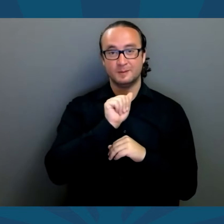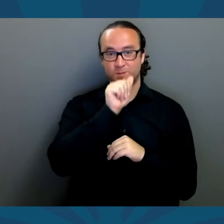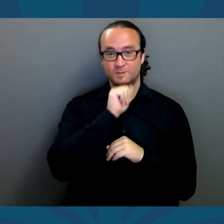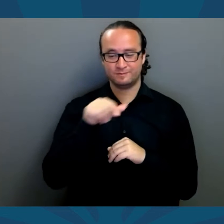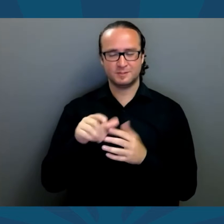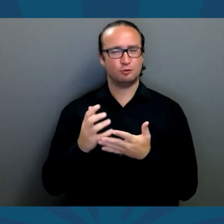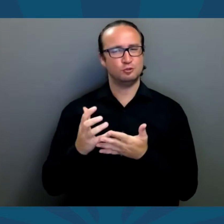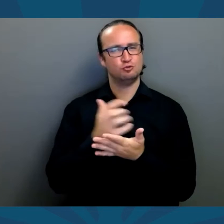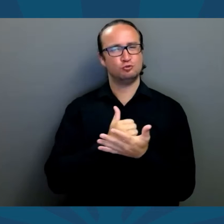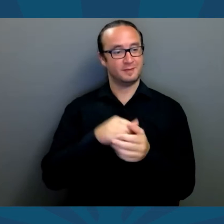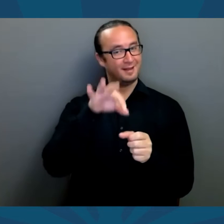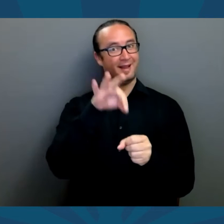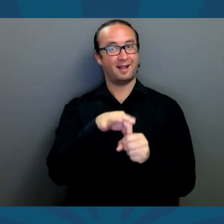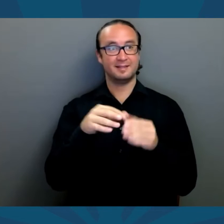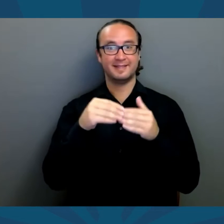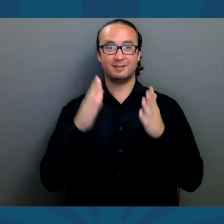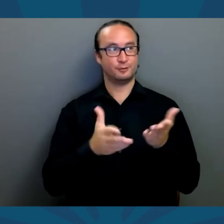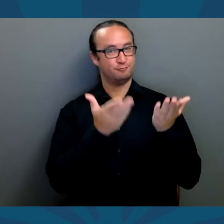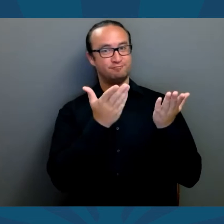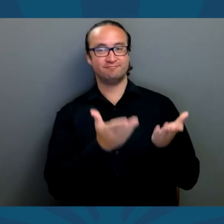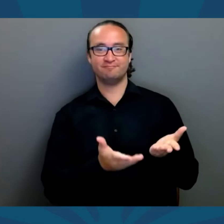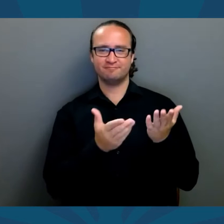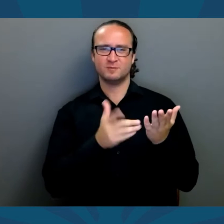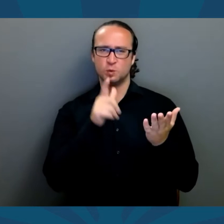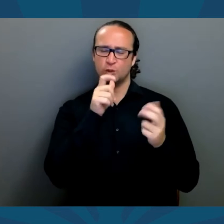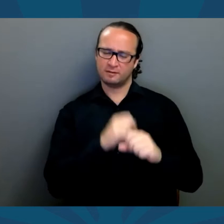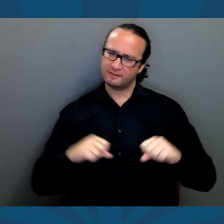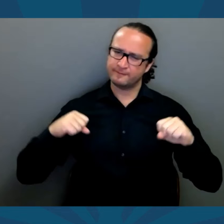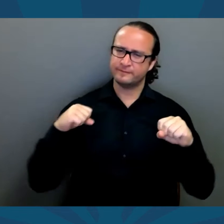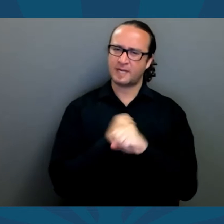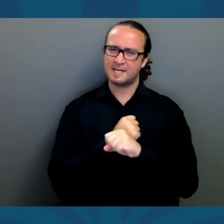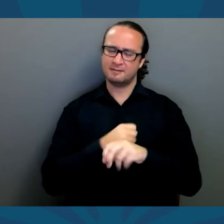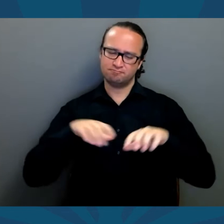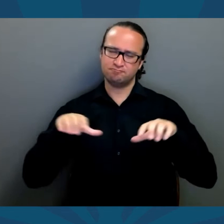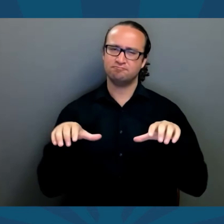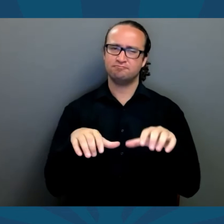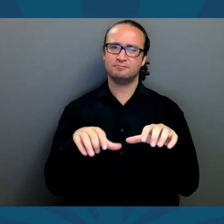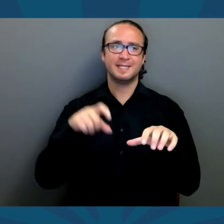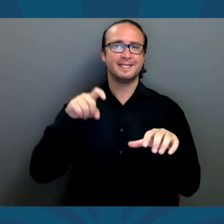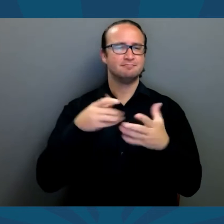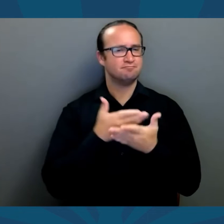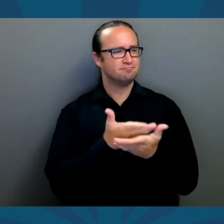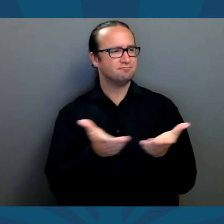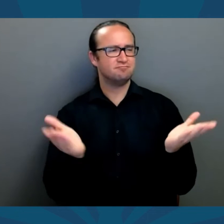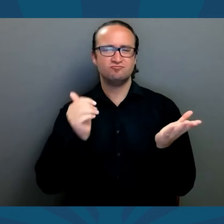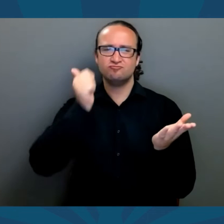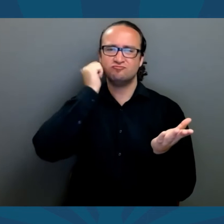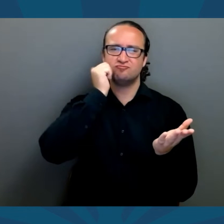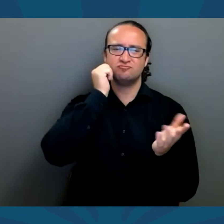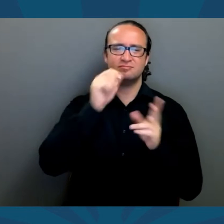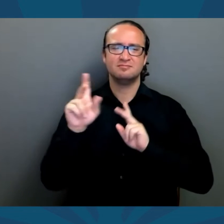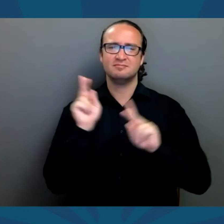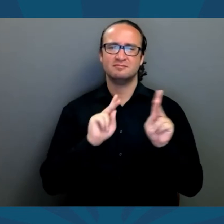Arizona deserves elected leaders who will fight for the needs of everyday people and promote